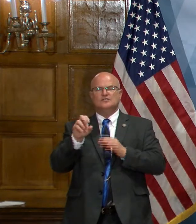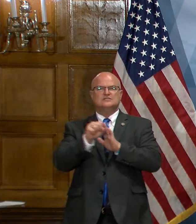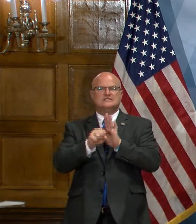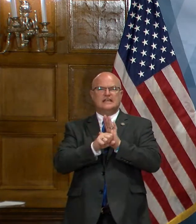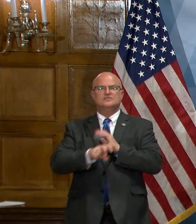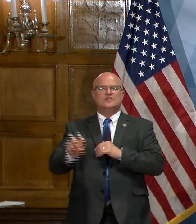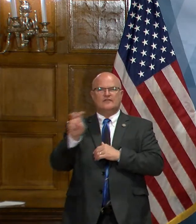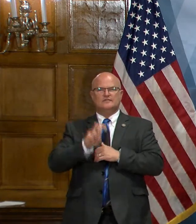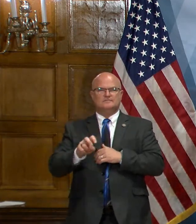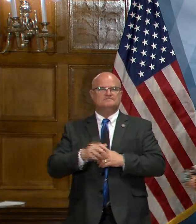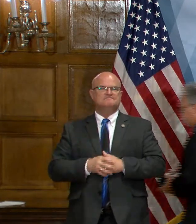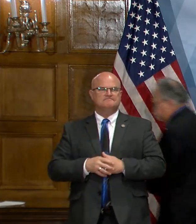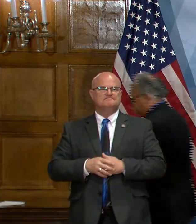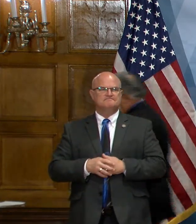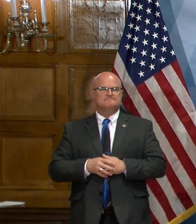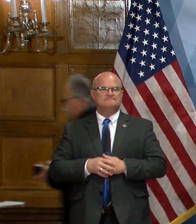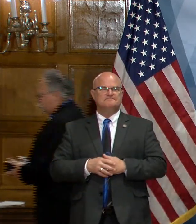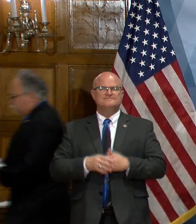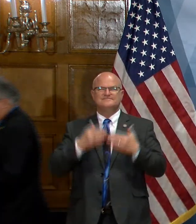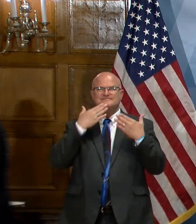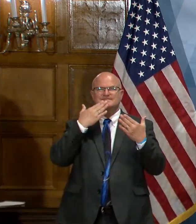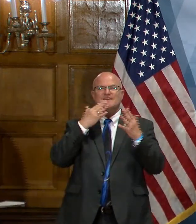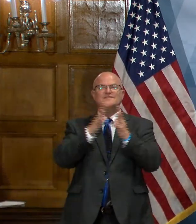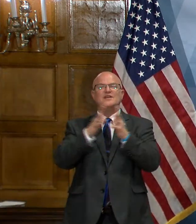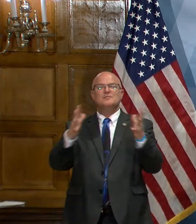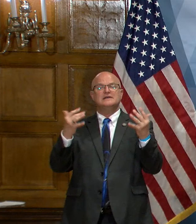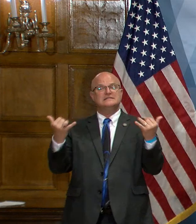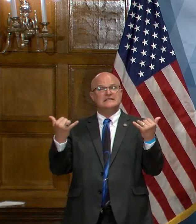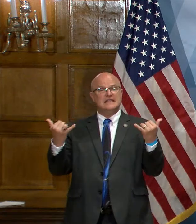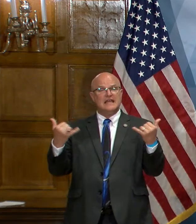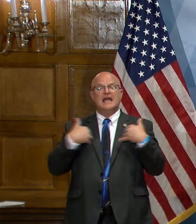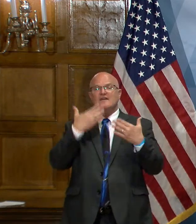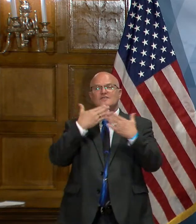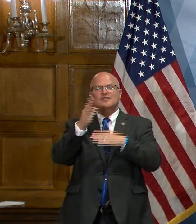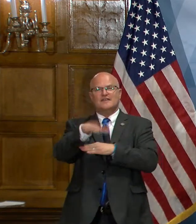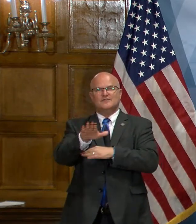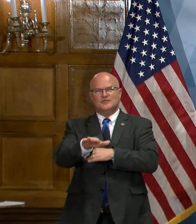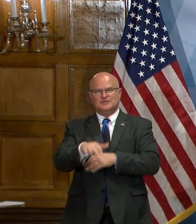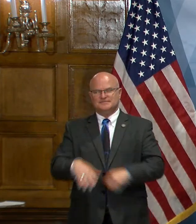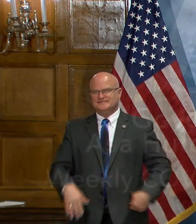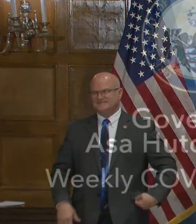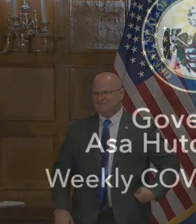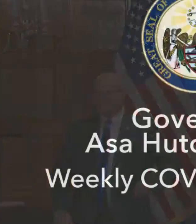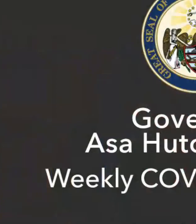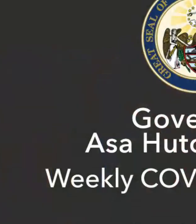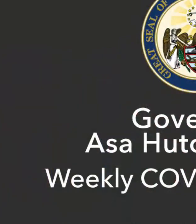All right, thank you very much today. Have a good afternoon.